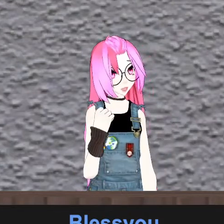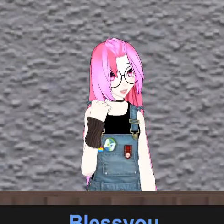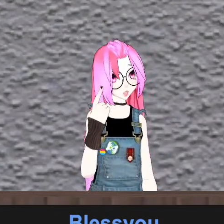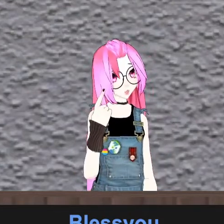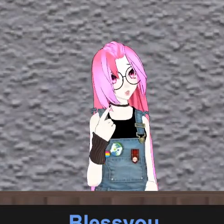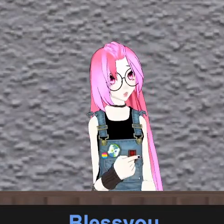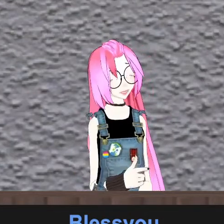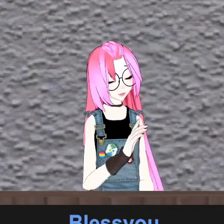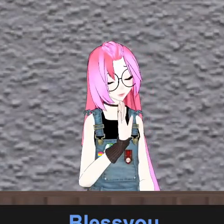sense?